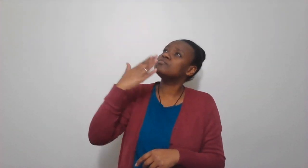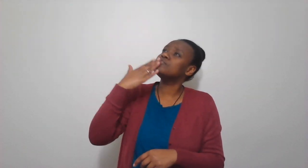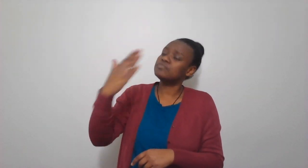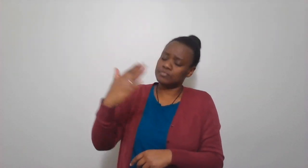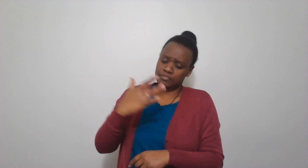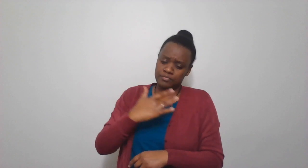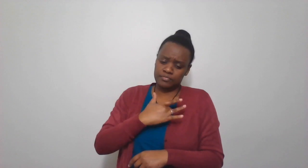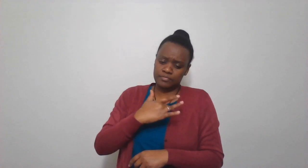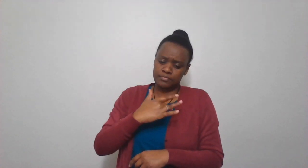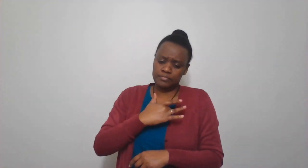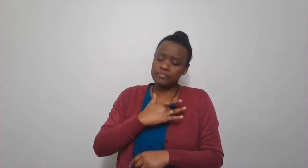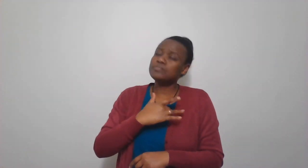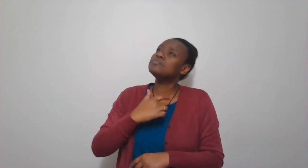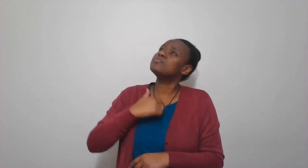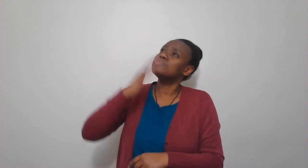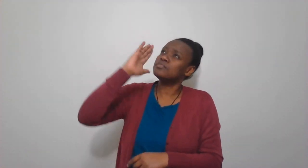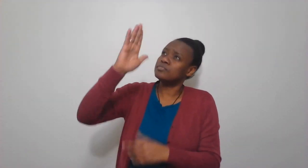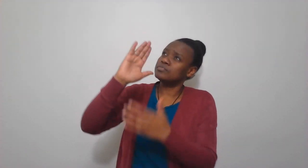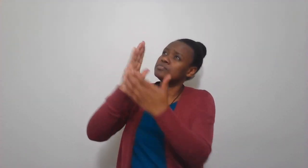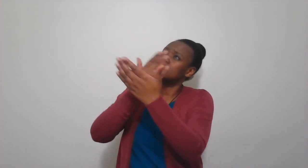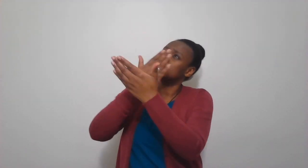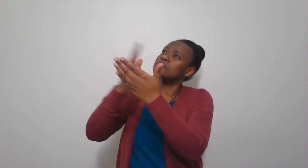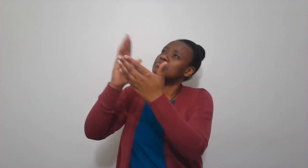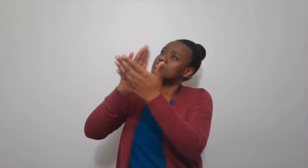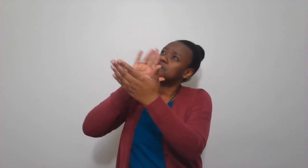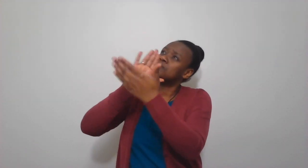For ever I will sing the goodness of the Lord.